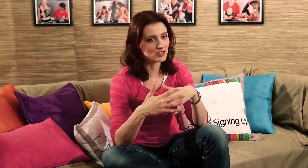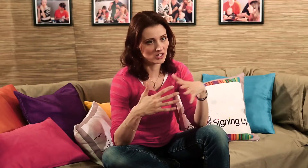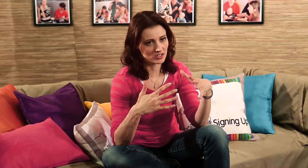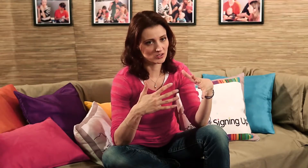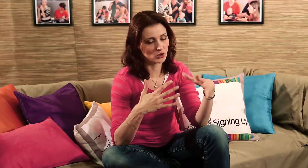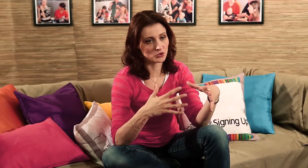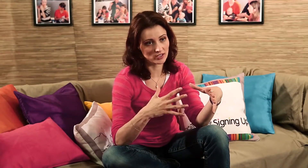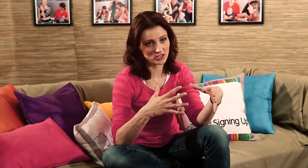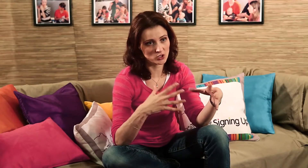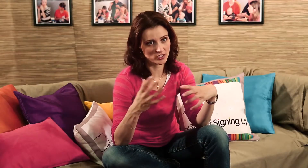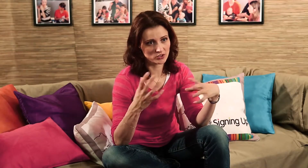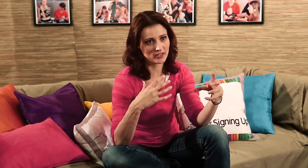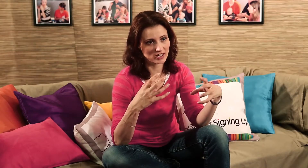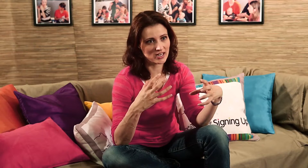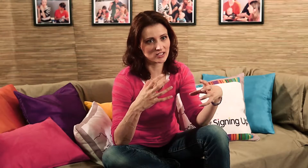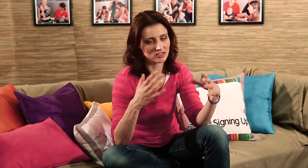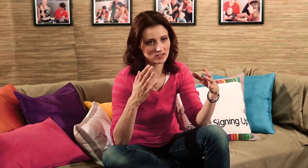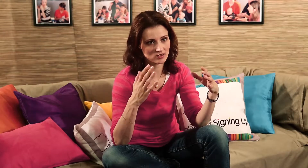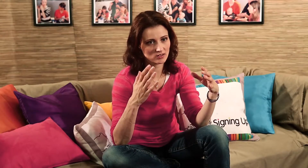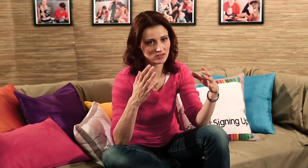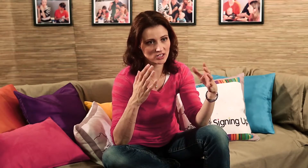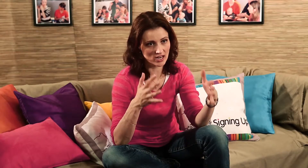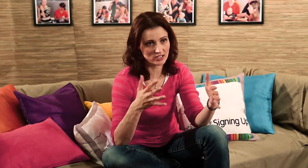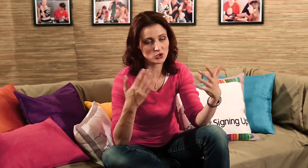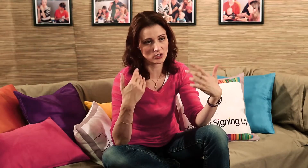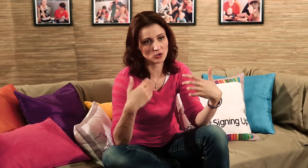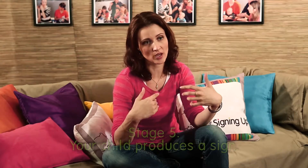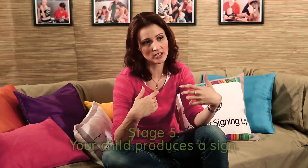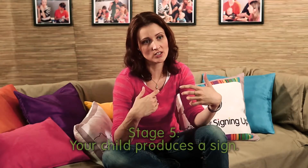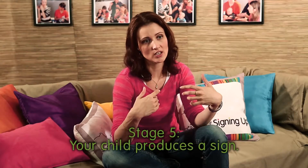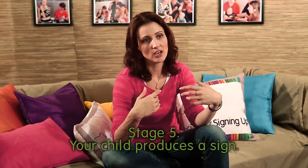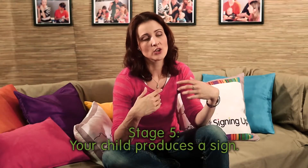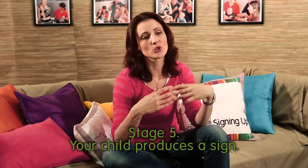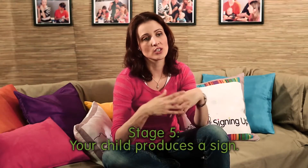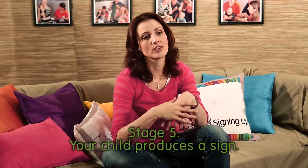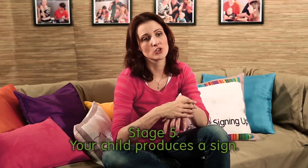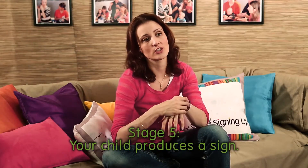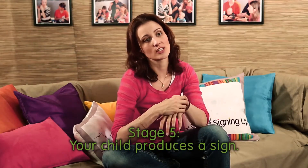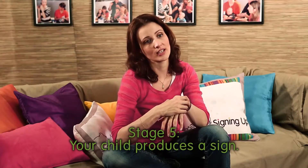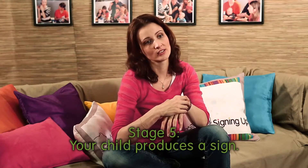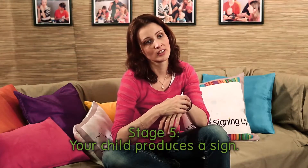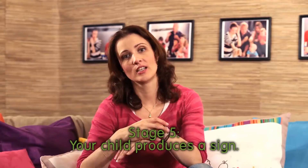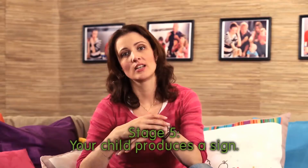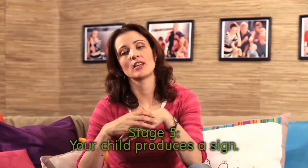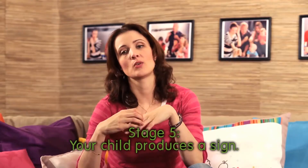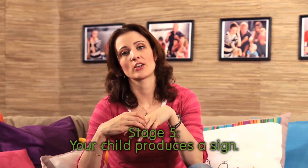they go through that stage where they're trying to connect the sign to their own bodies, you'll see that they start to sign. They will actually